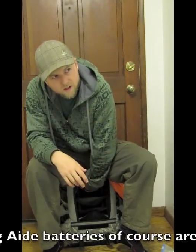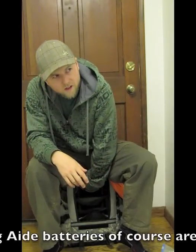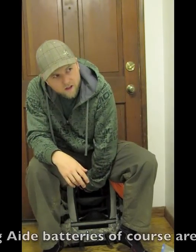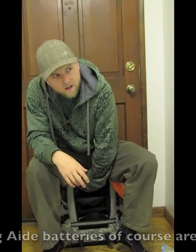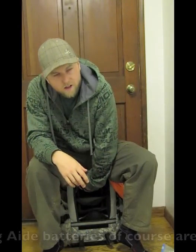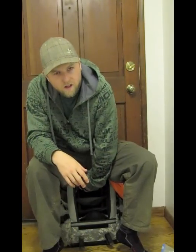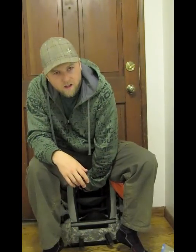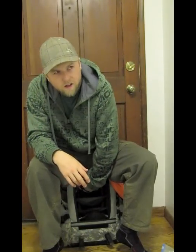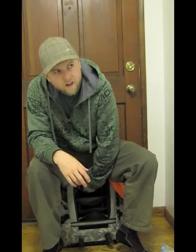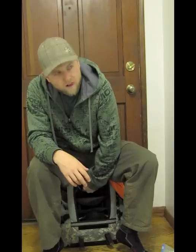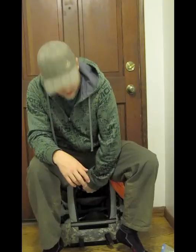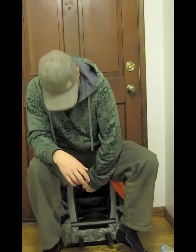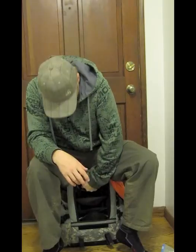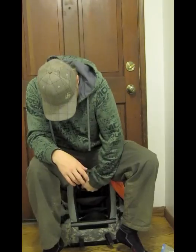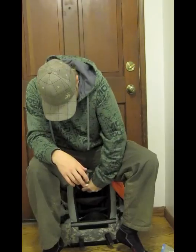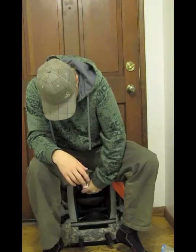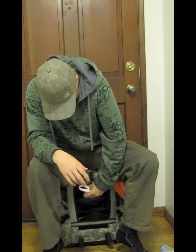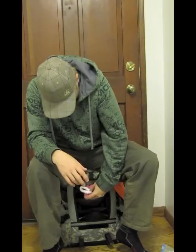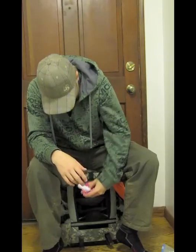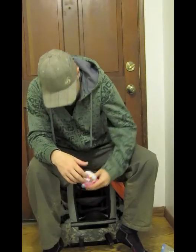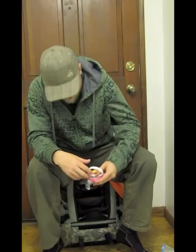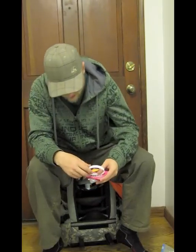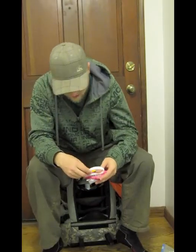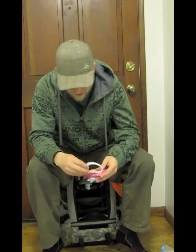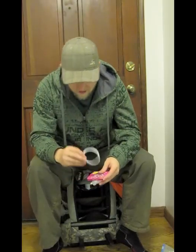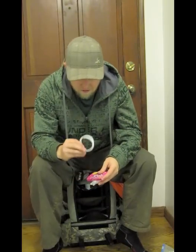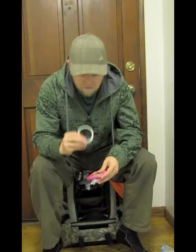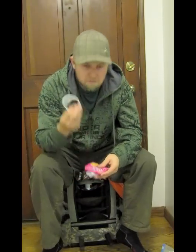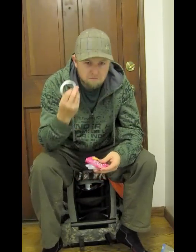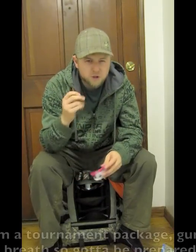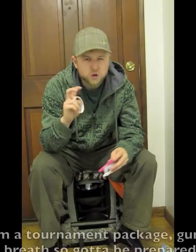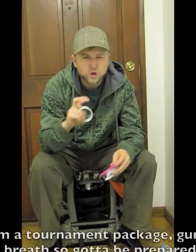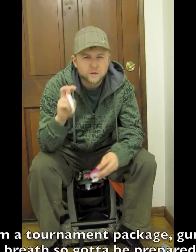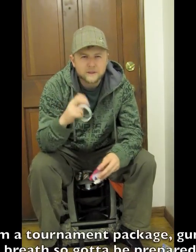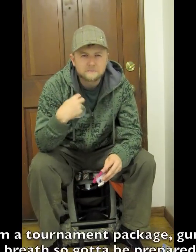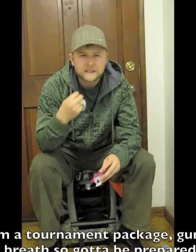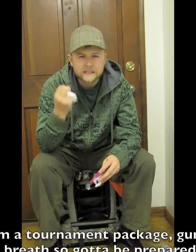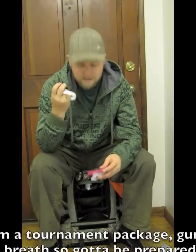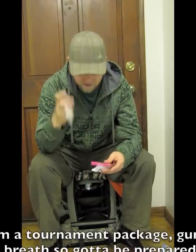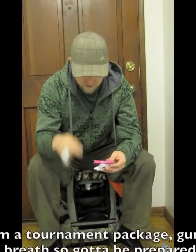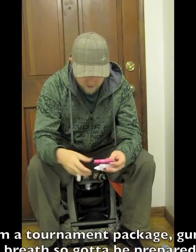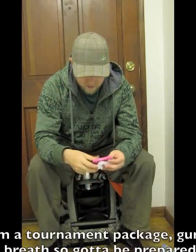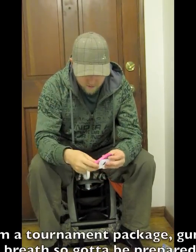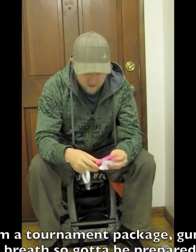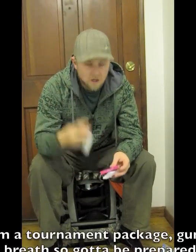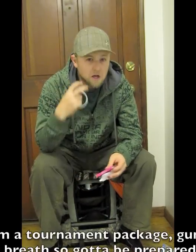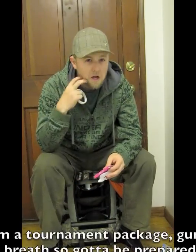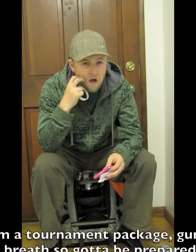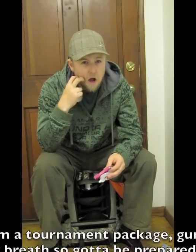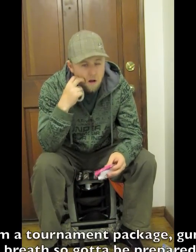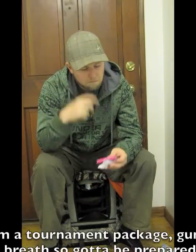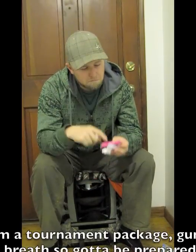Eyes wide open, and I know something you can't